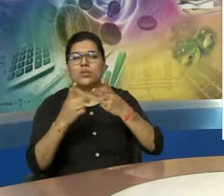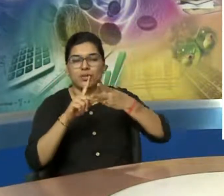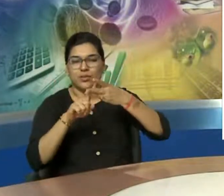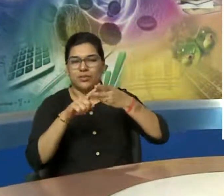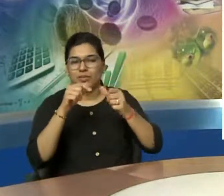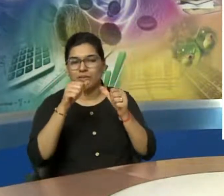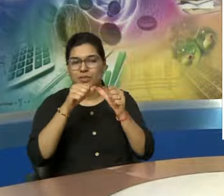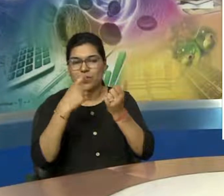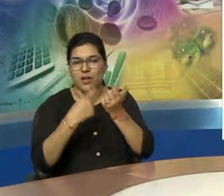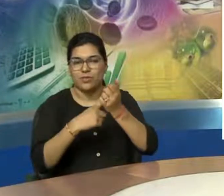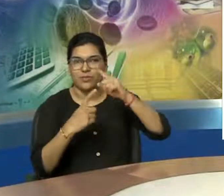Geological.